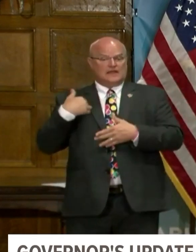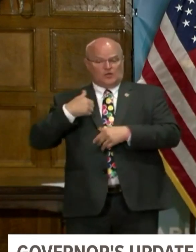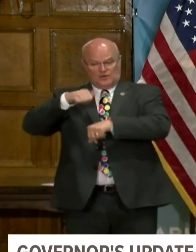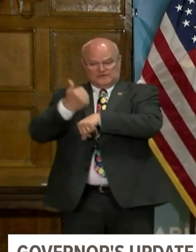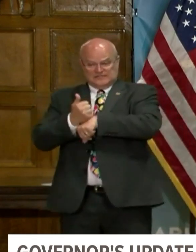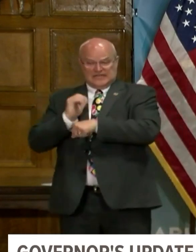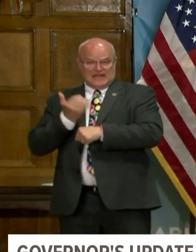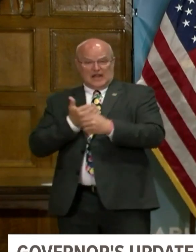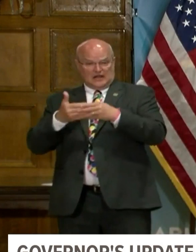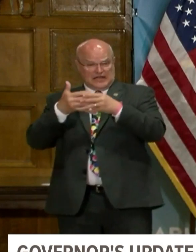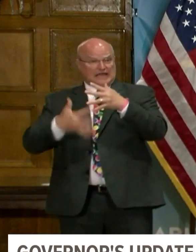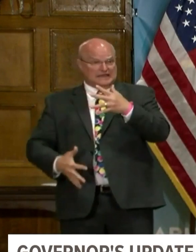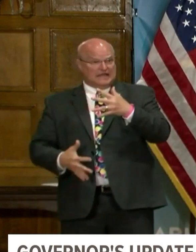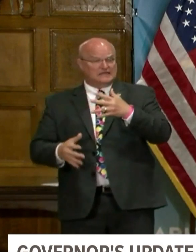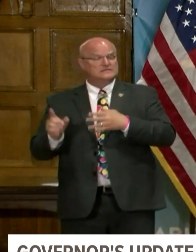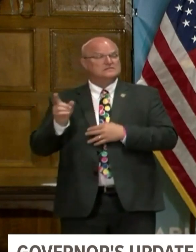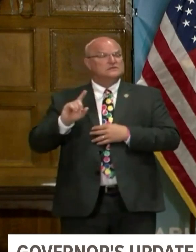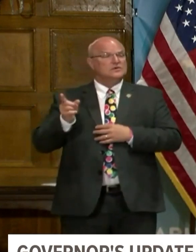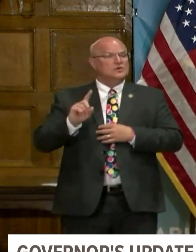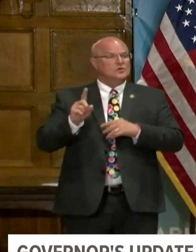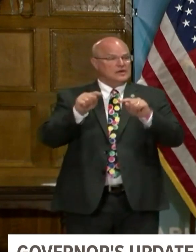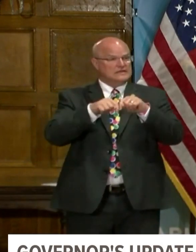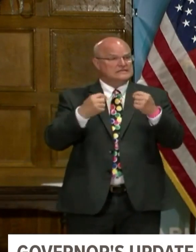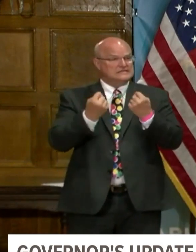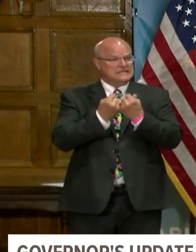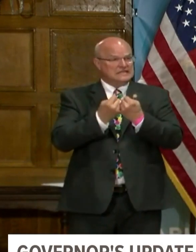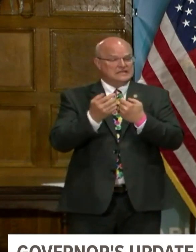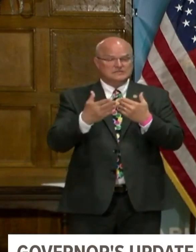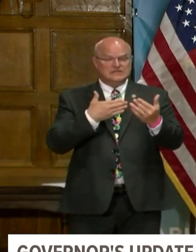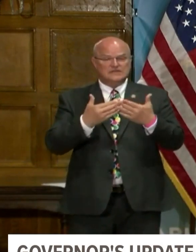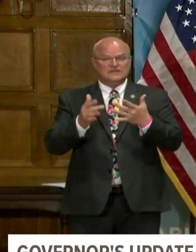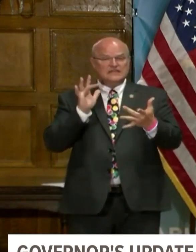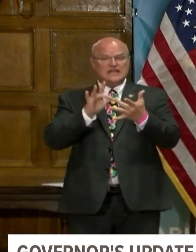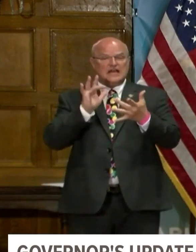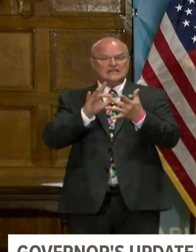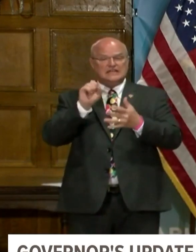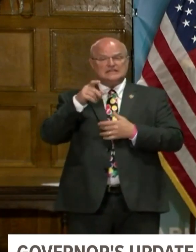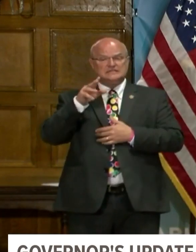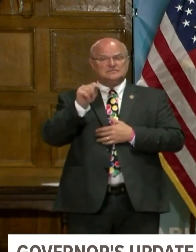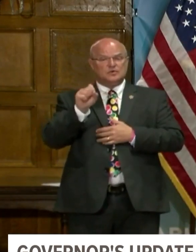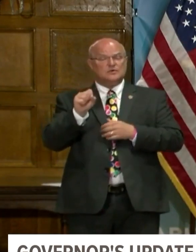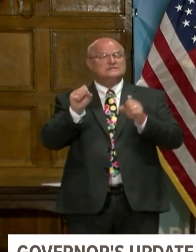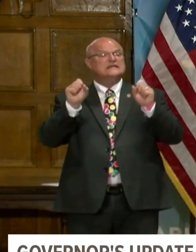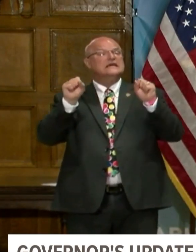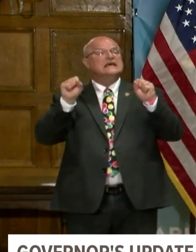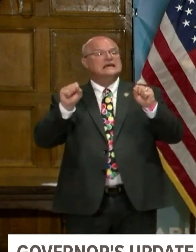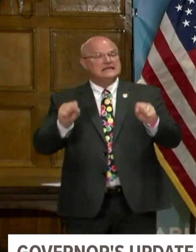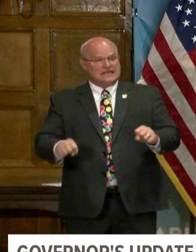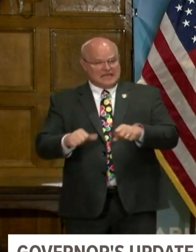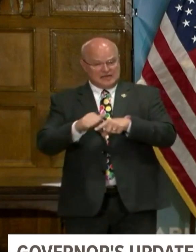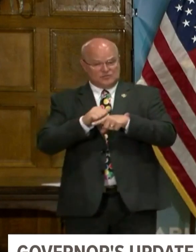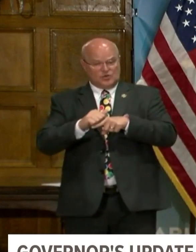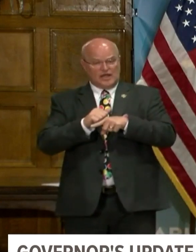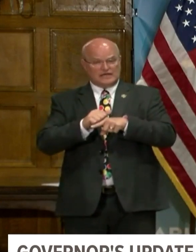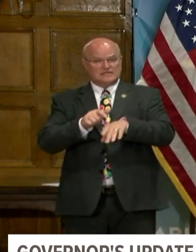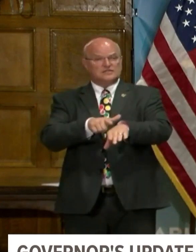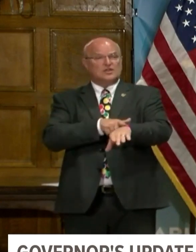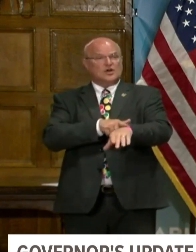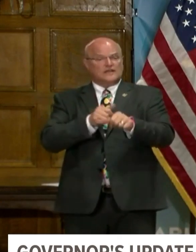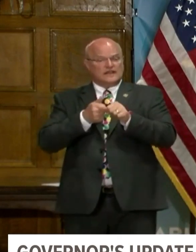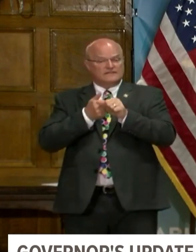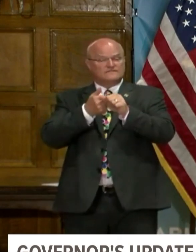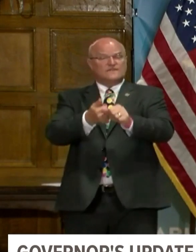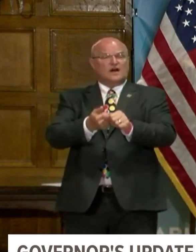set in our guidelines, and where teams, even in contact sports, can practice as long as they